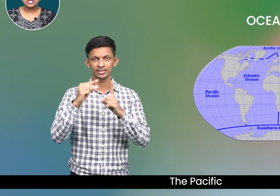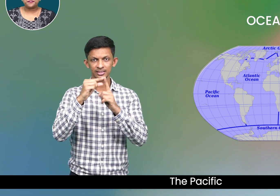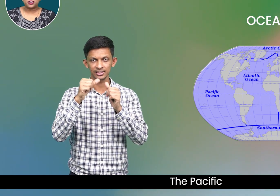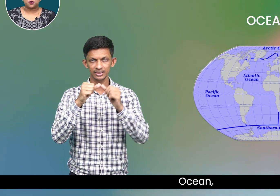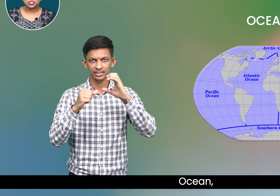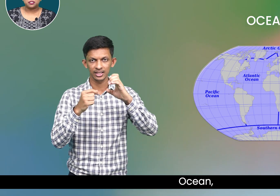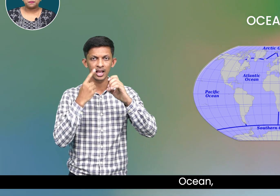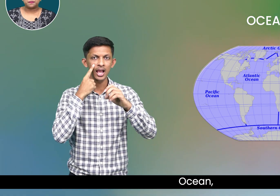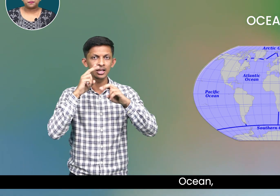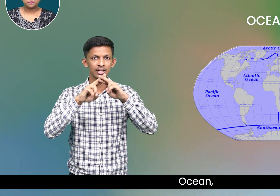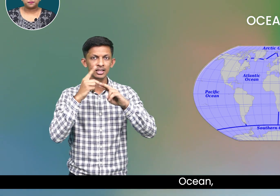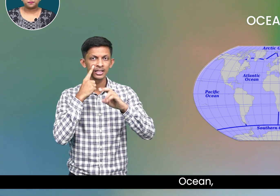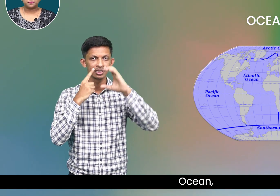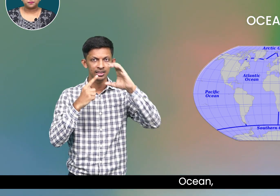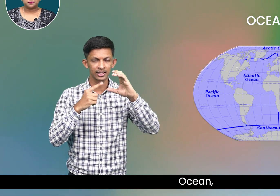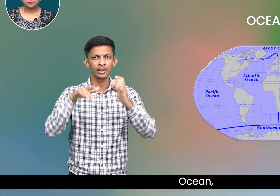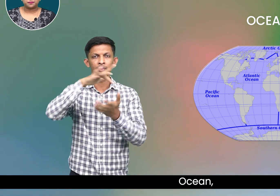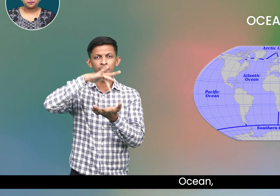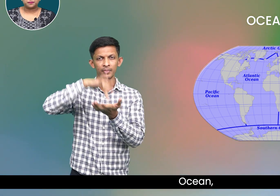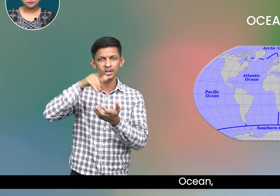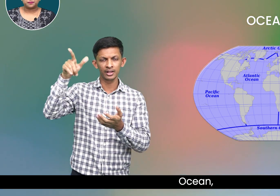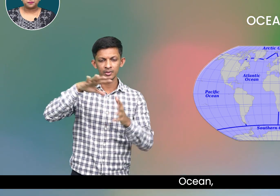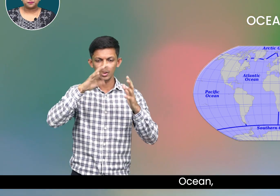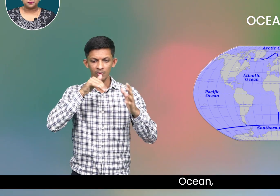the Pacific Ocean,